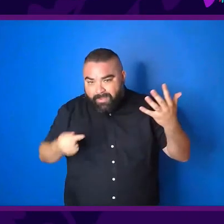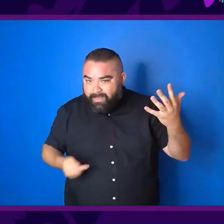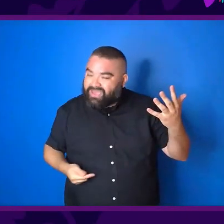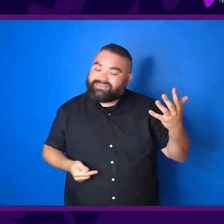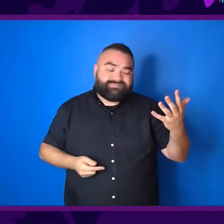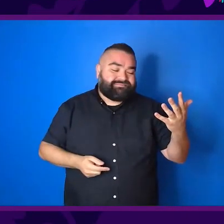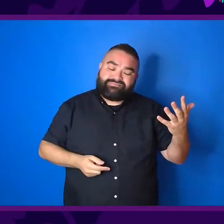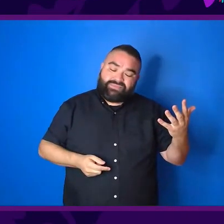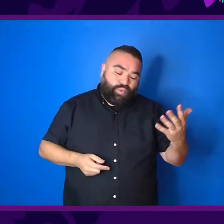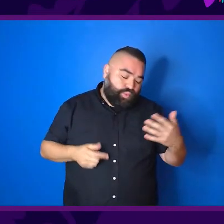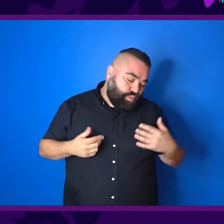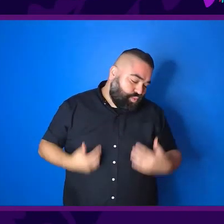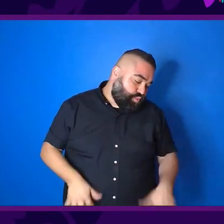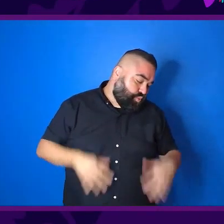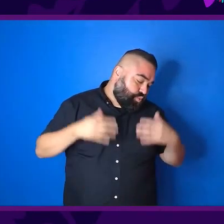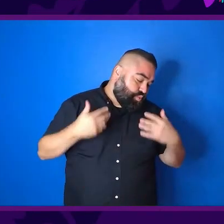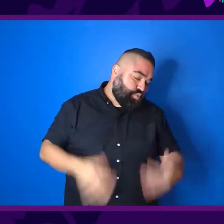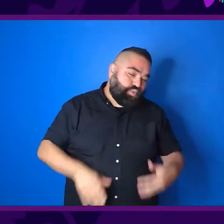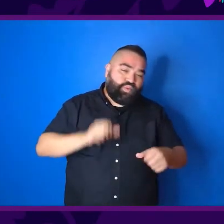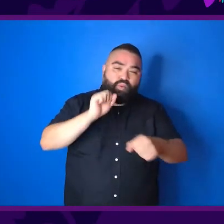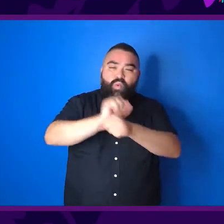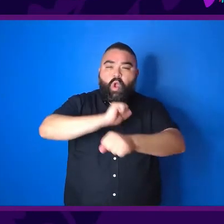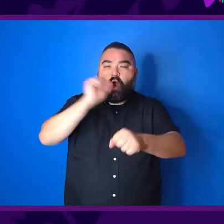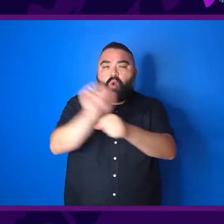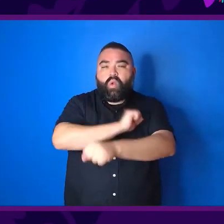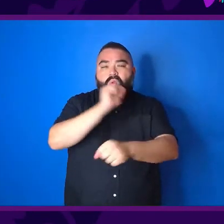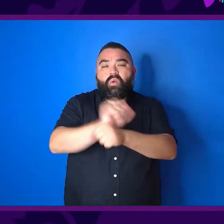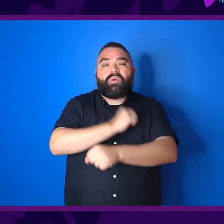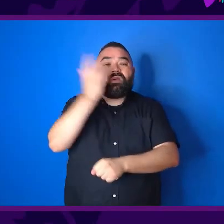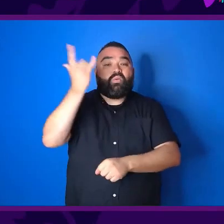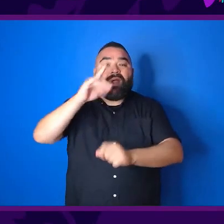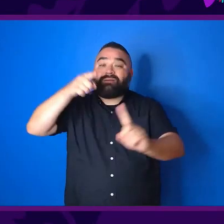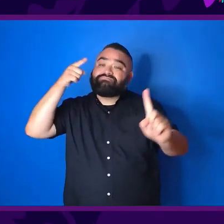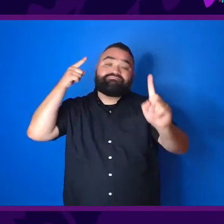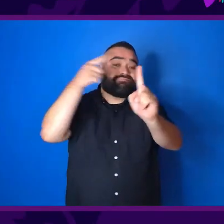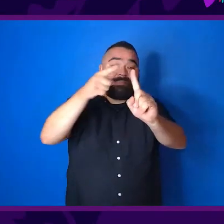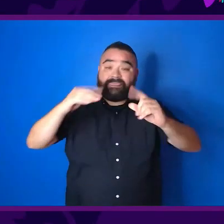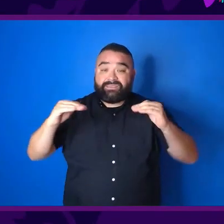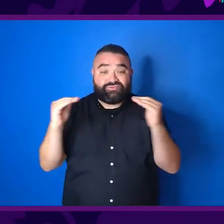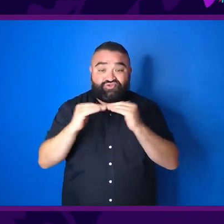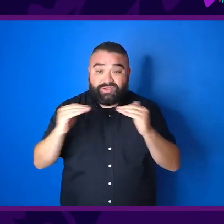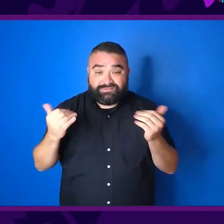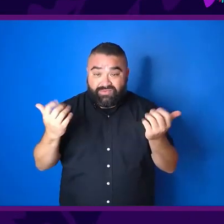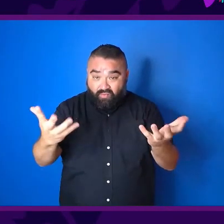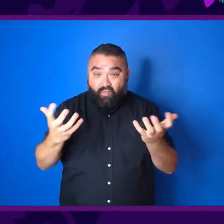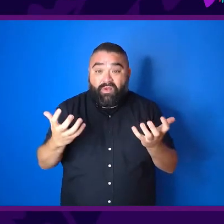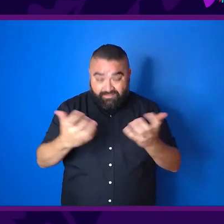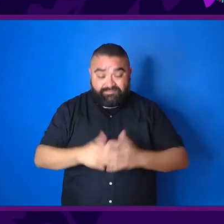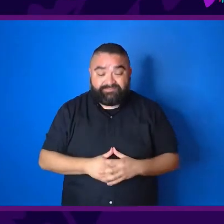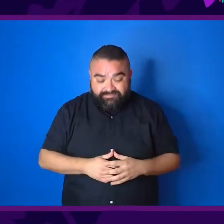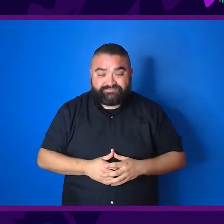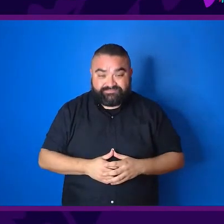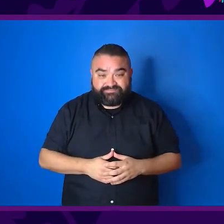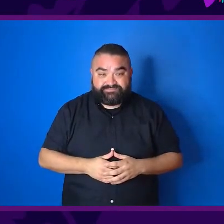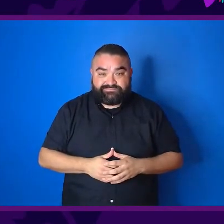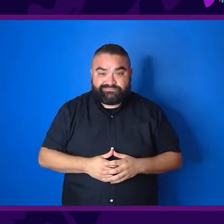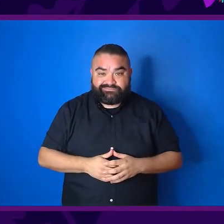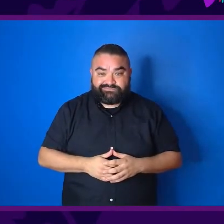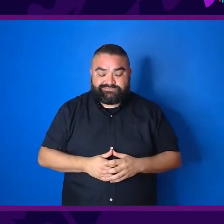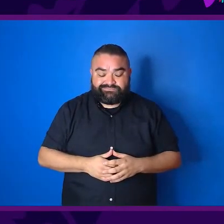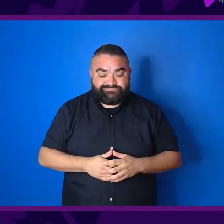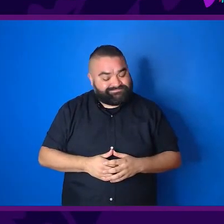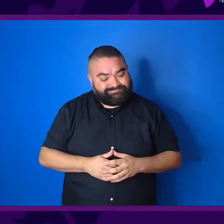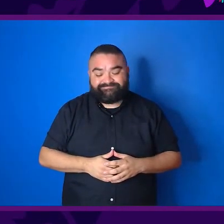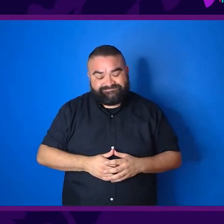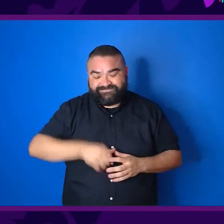service of trying to work toward justice. And I think that's the most remembering thing that I remember most.